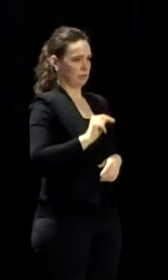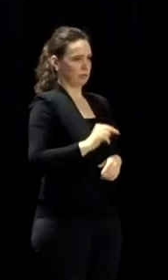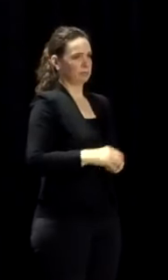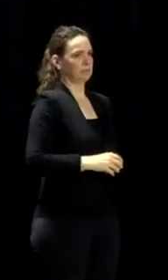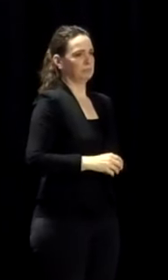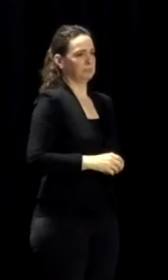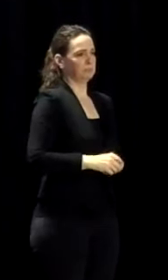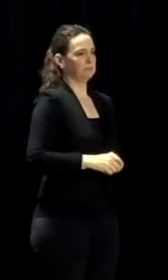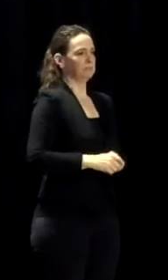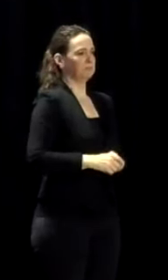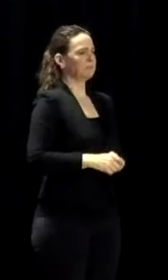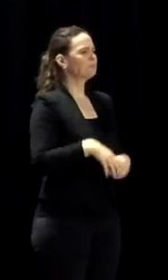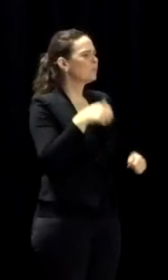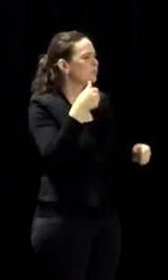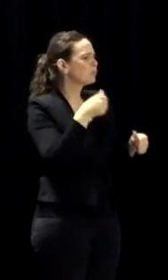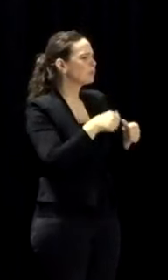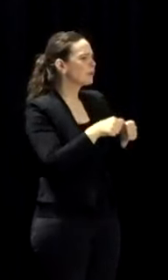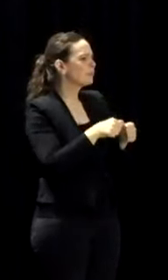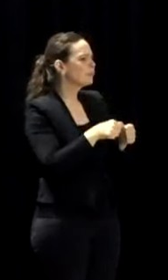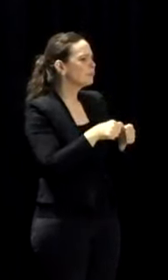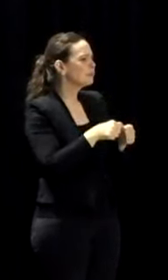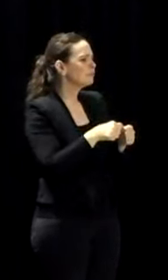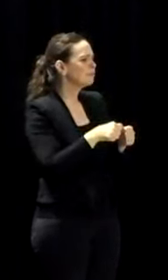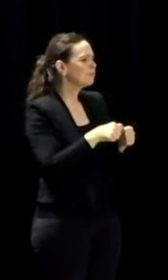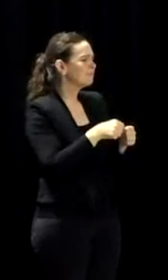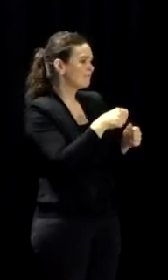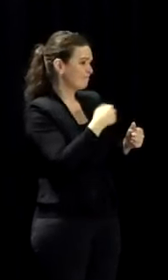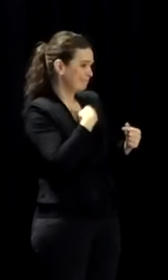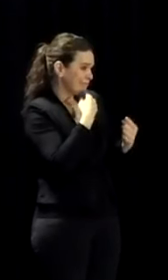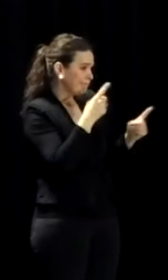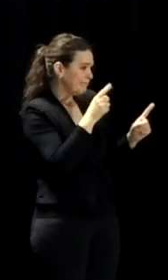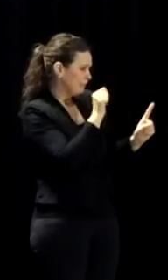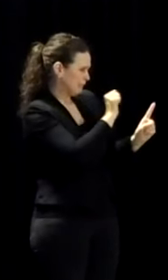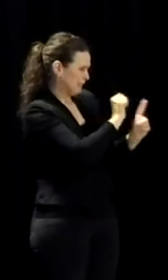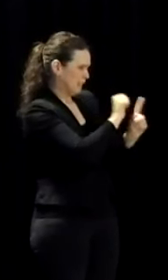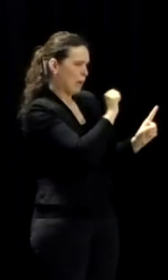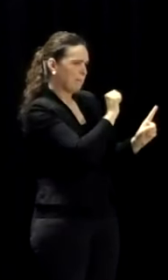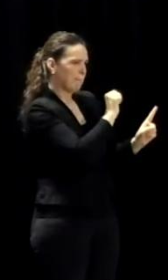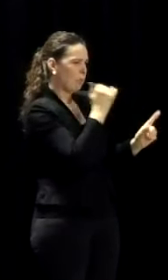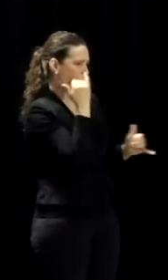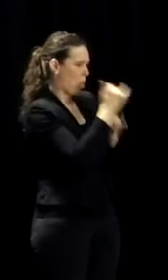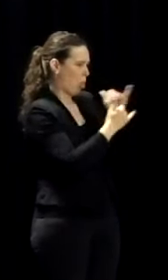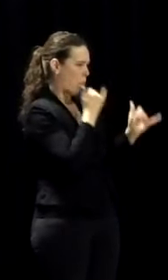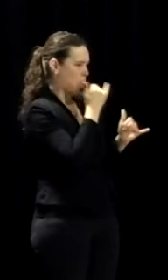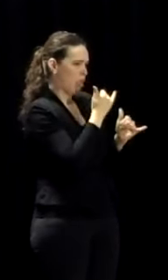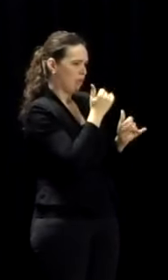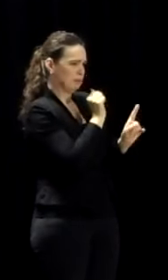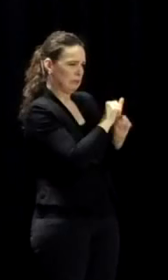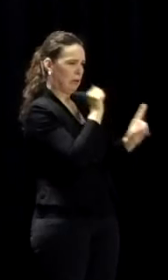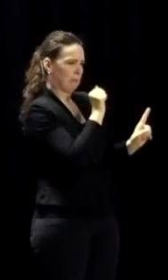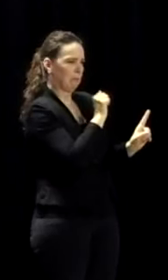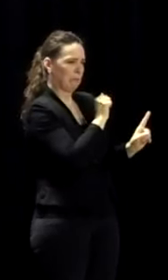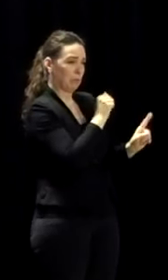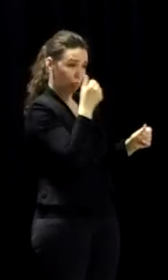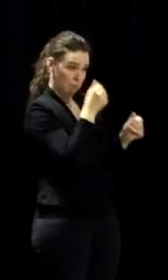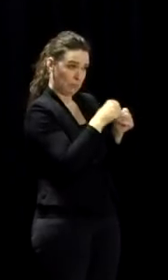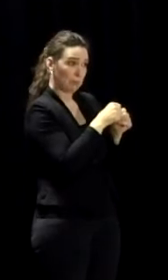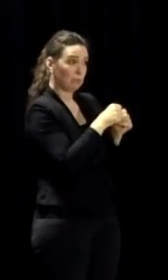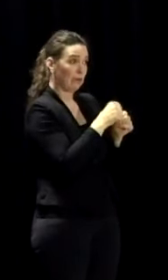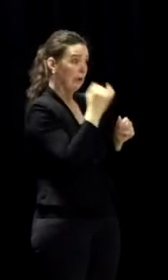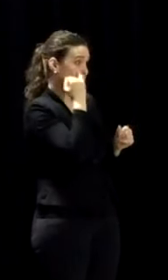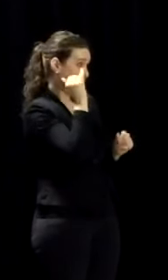going on in the community, and that how the government doesn't call you and ask for your social security number,